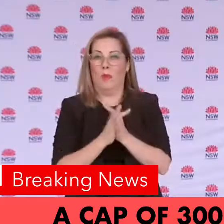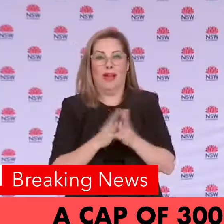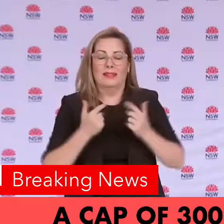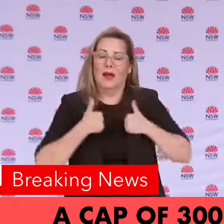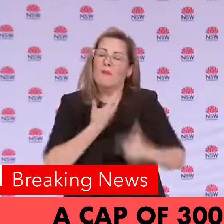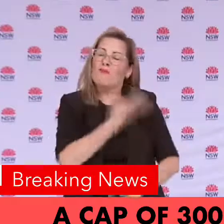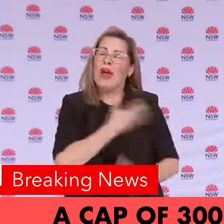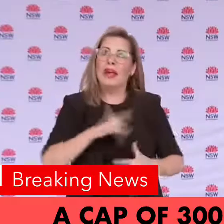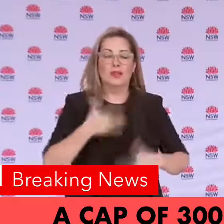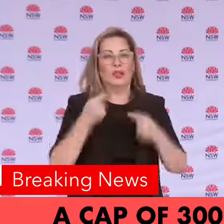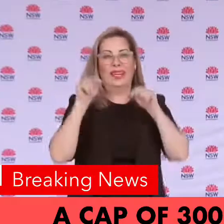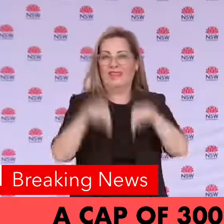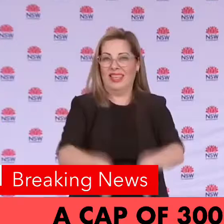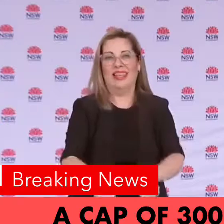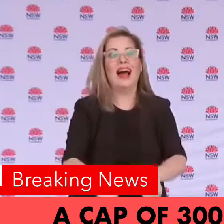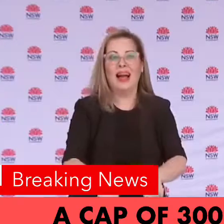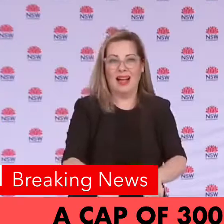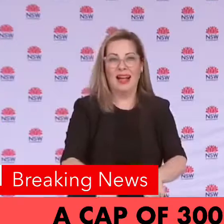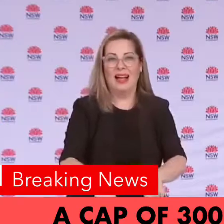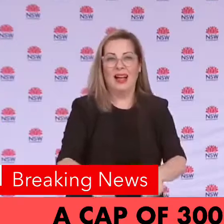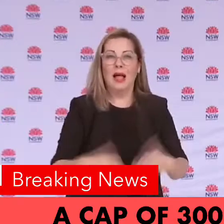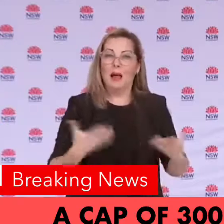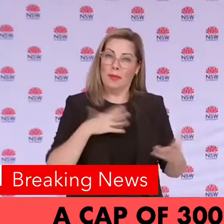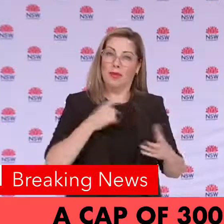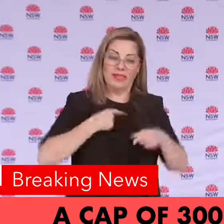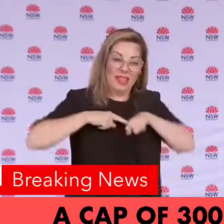this time. Sorry, an